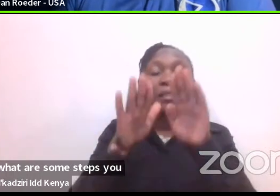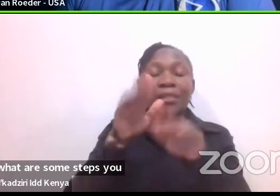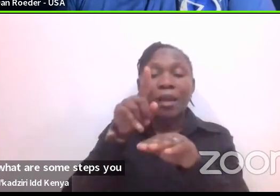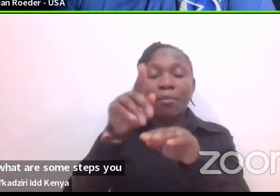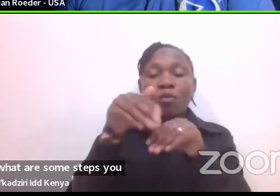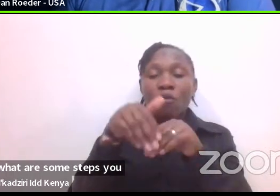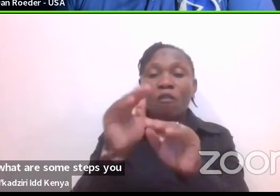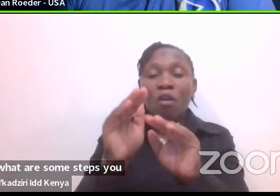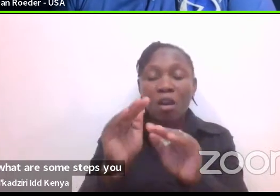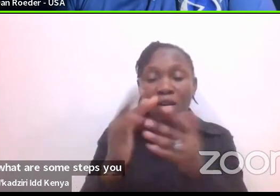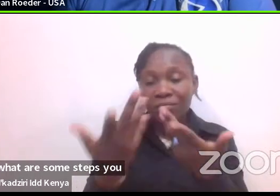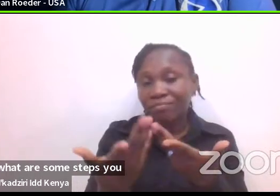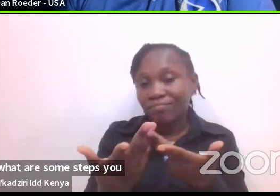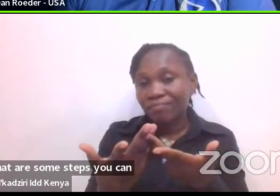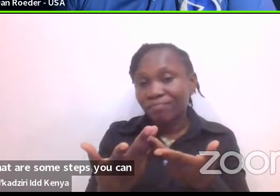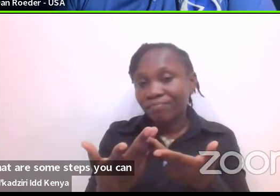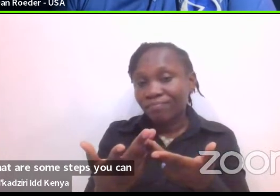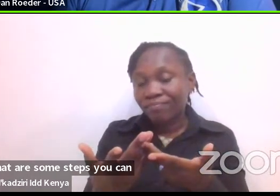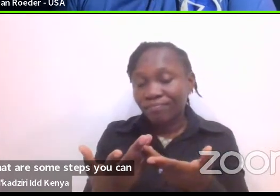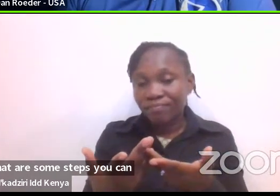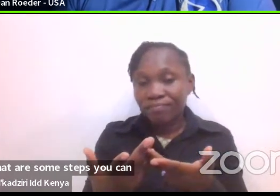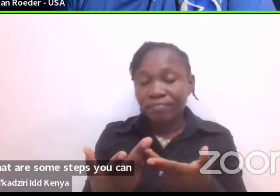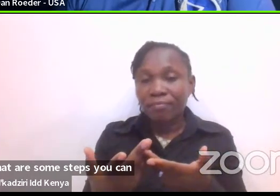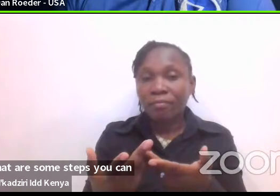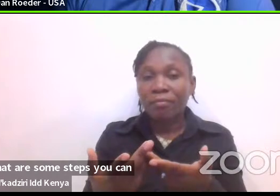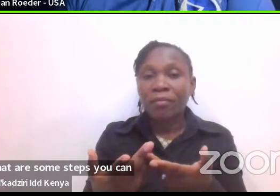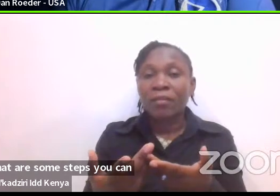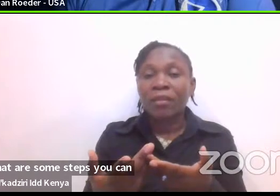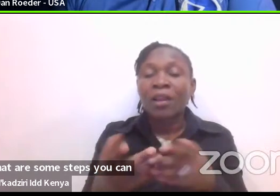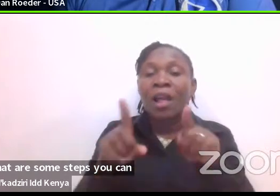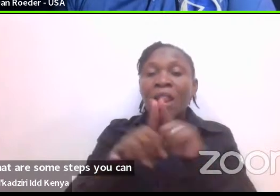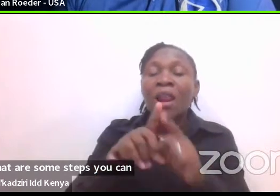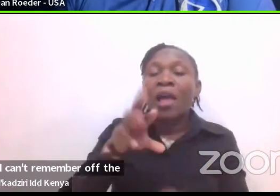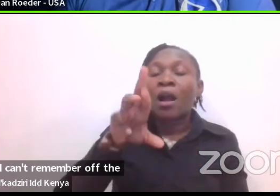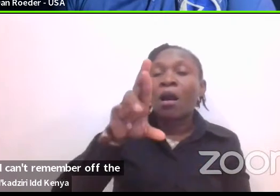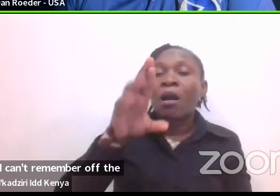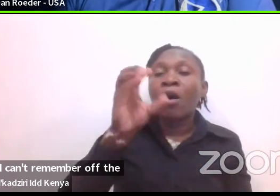like, I can't remember off the top of my head, but Rotary has a really good